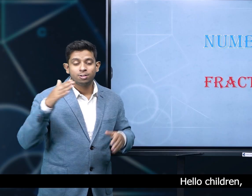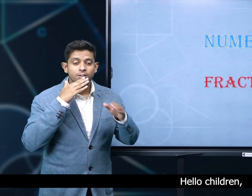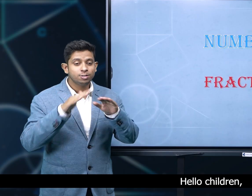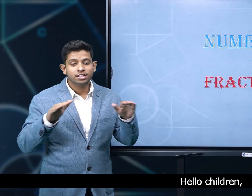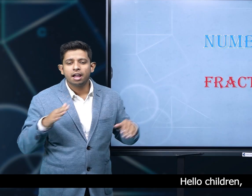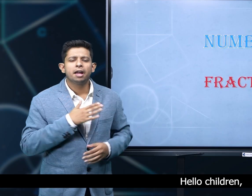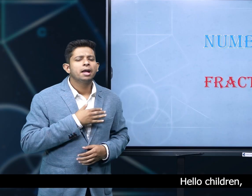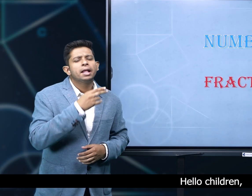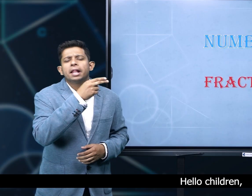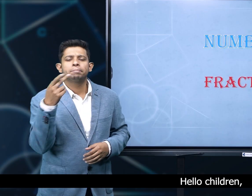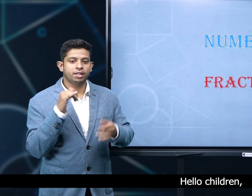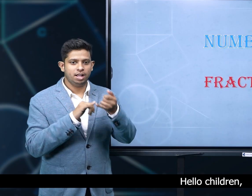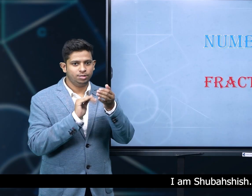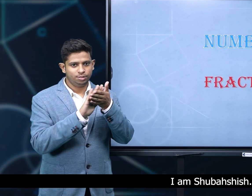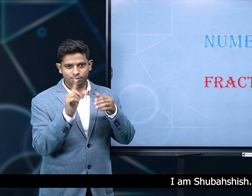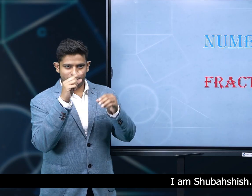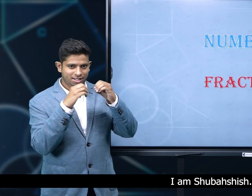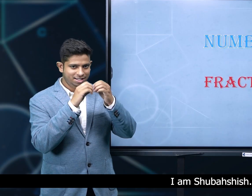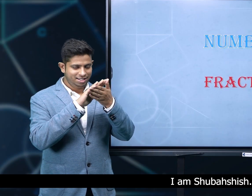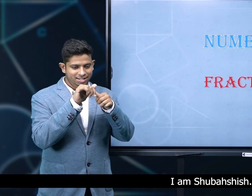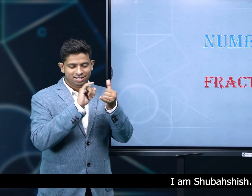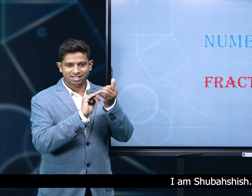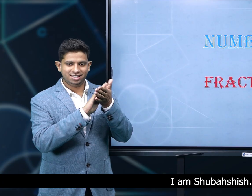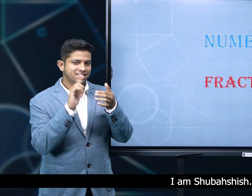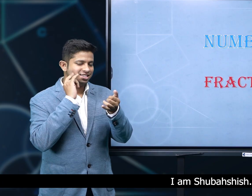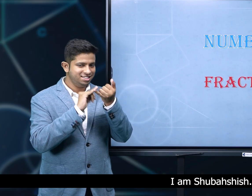Hello children, I am Shubhashish.